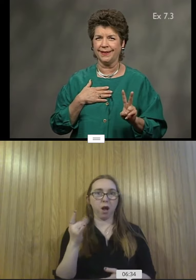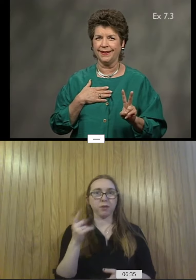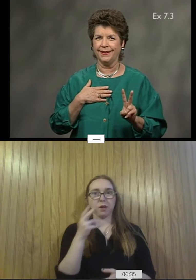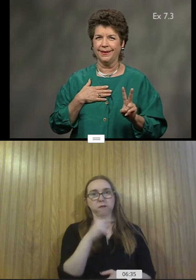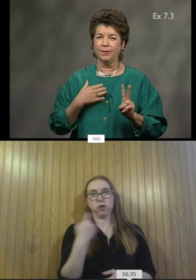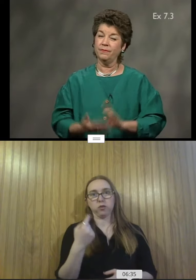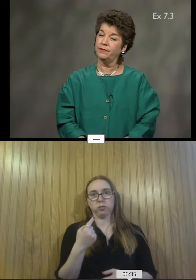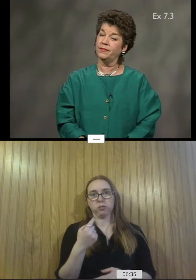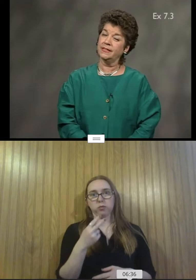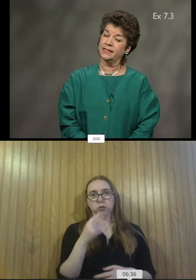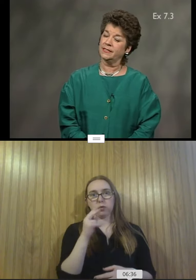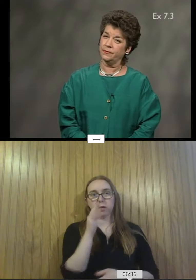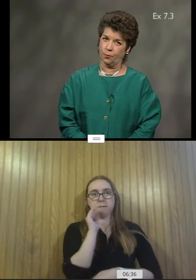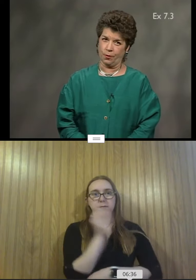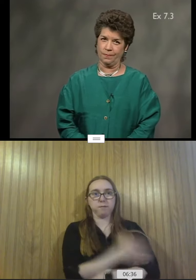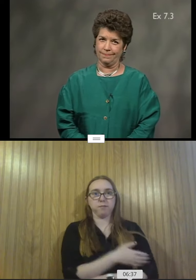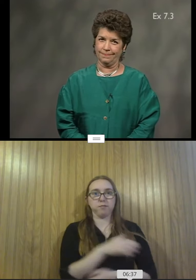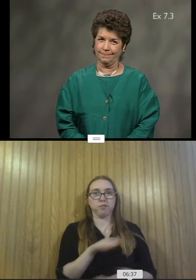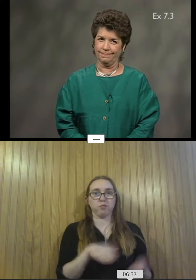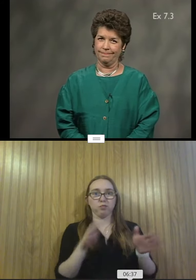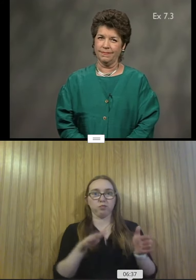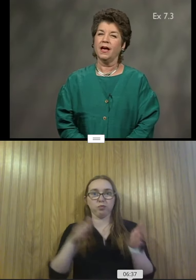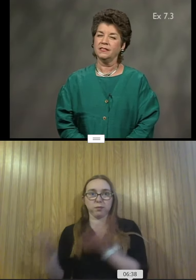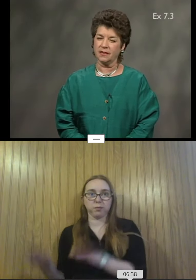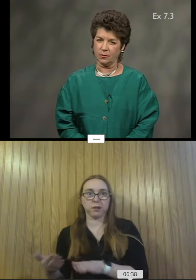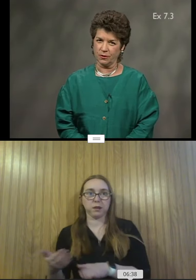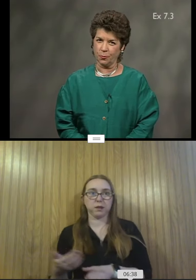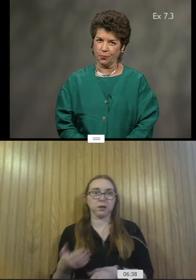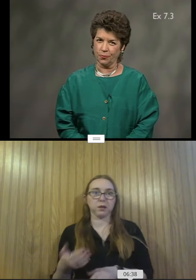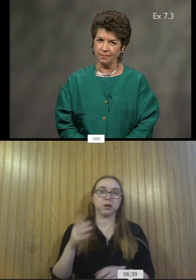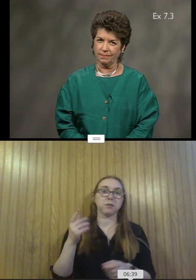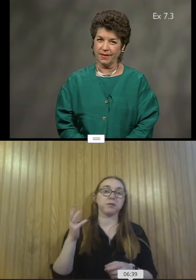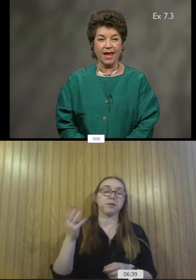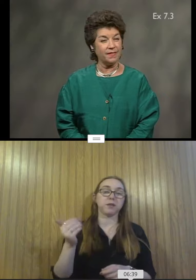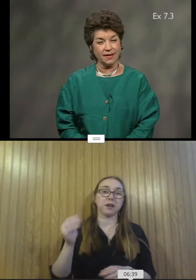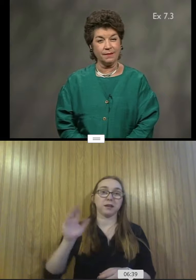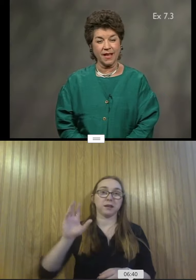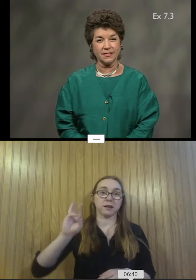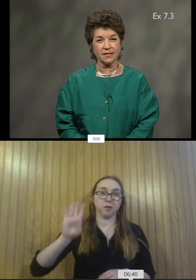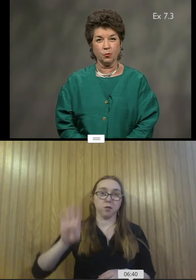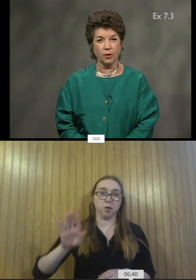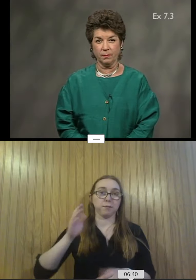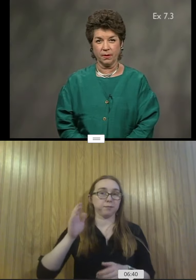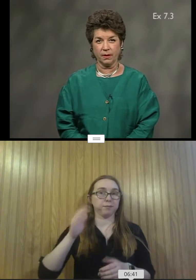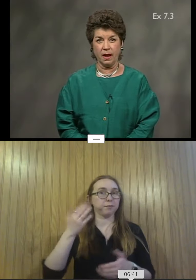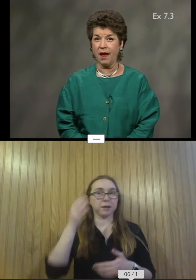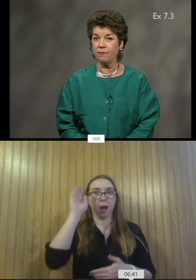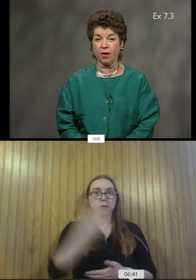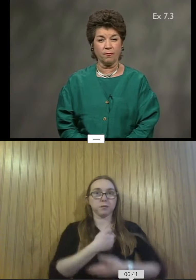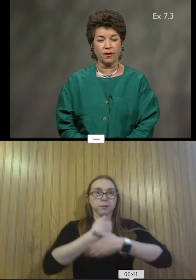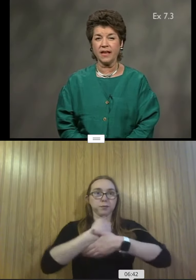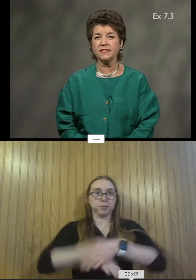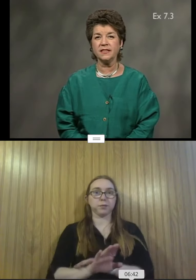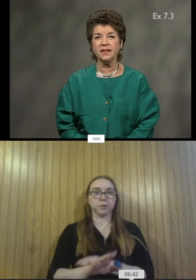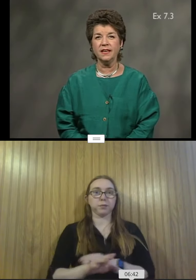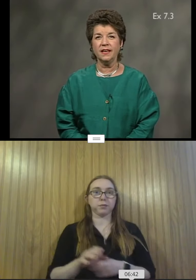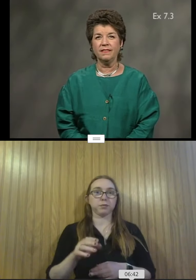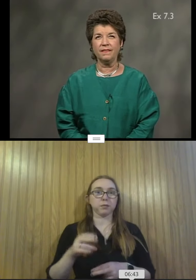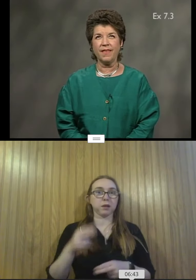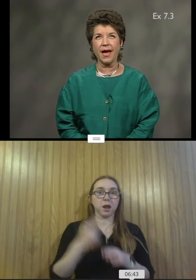died. But in 1564, a son was born, and they named that son William, never ever